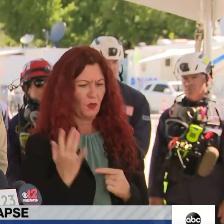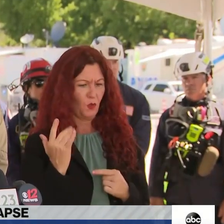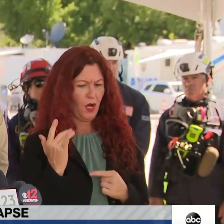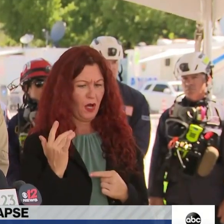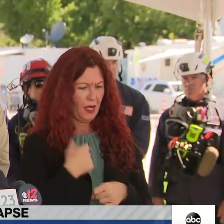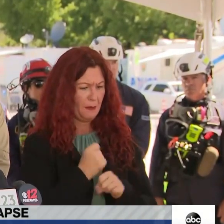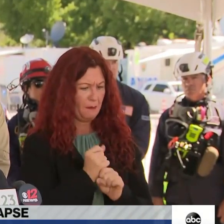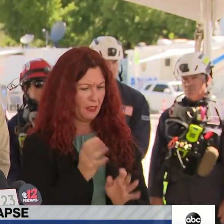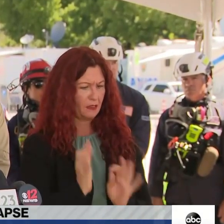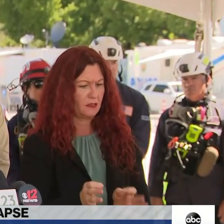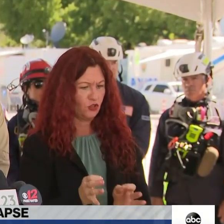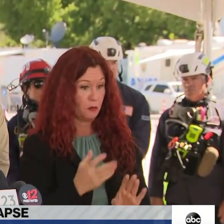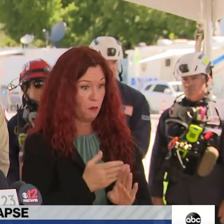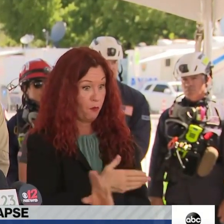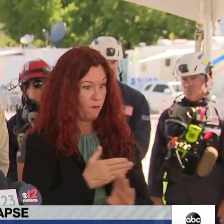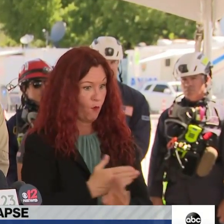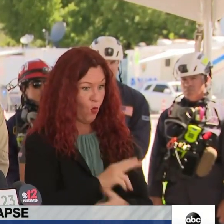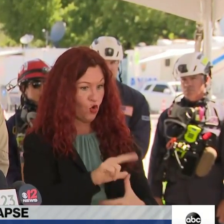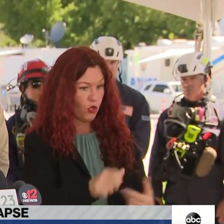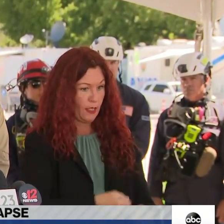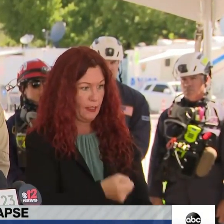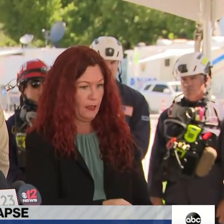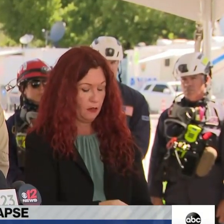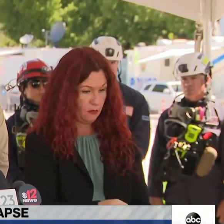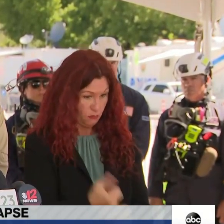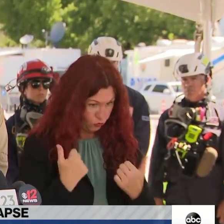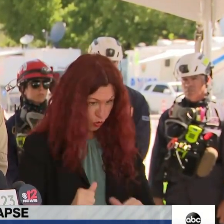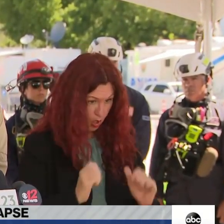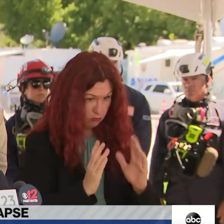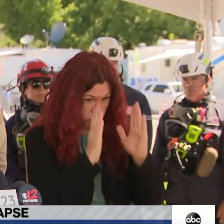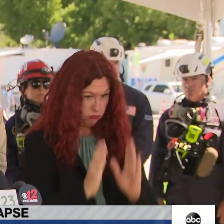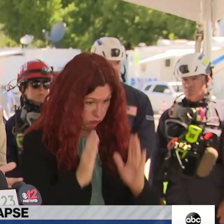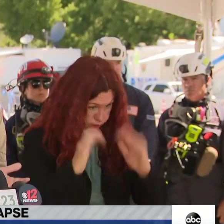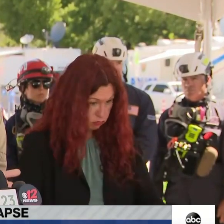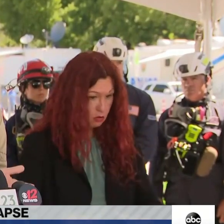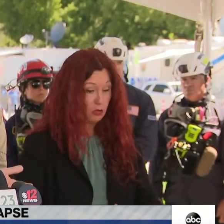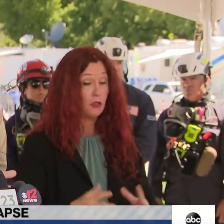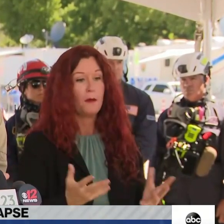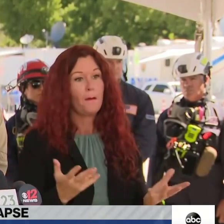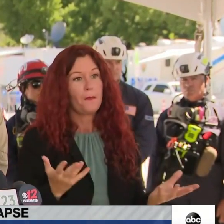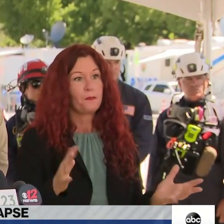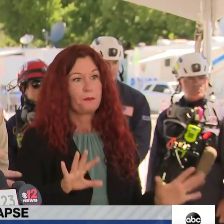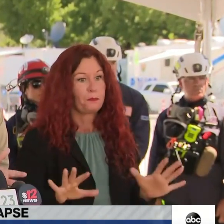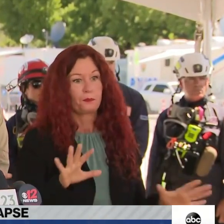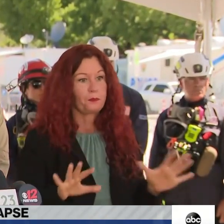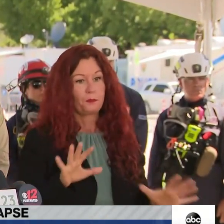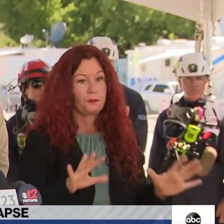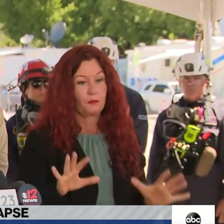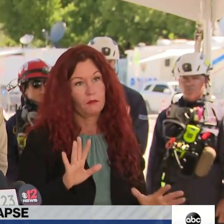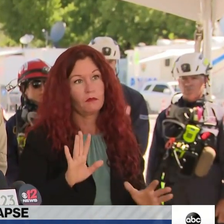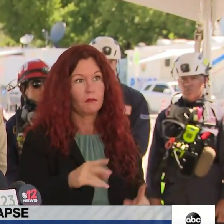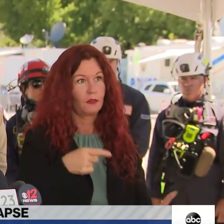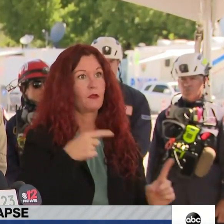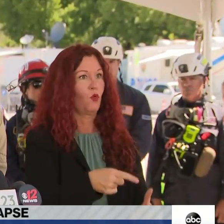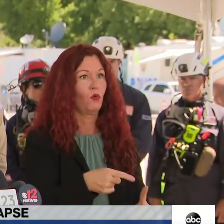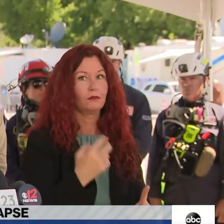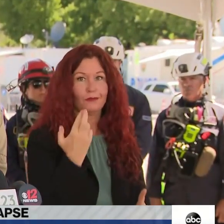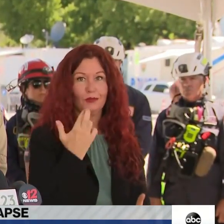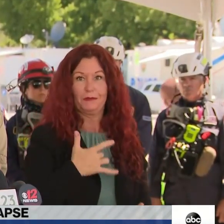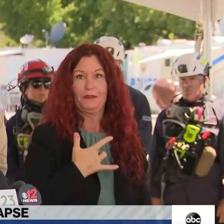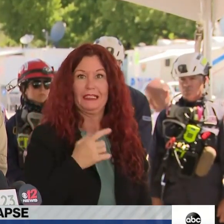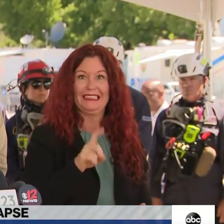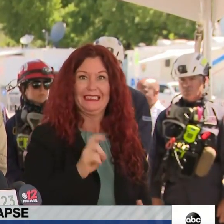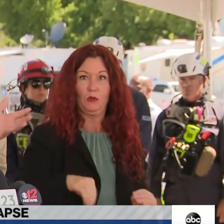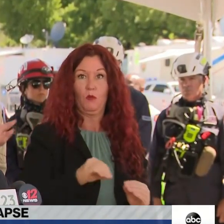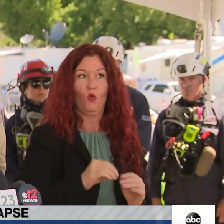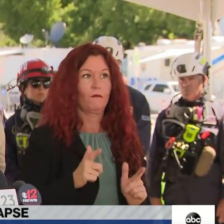before those winds strike? In terms of the building, yeah. Well, that was obviously a decision that the